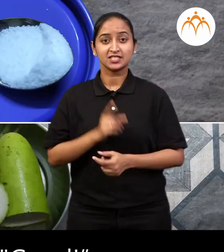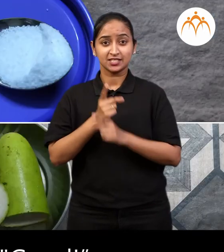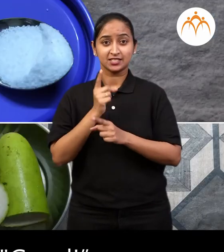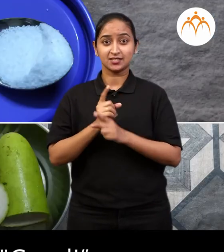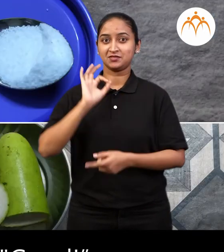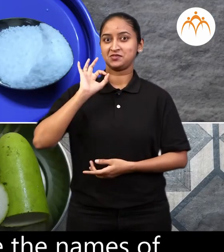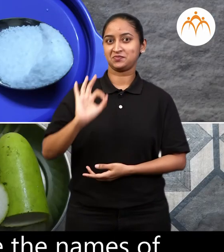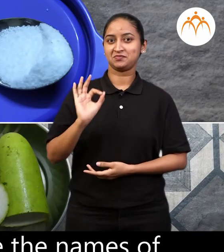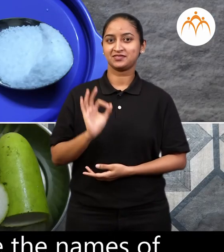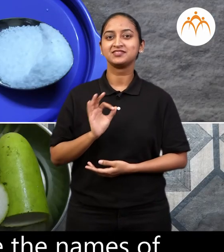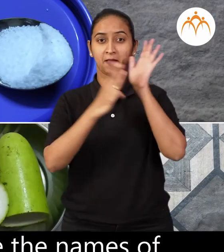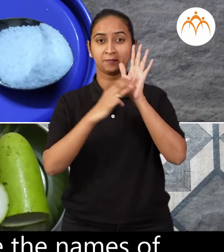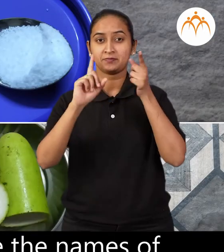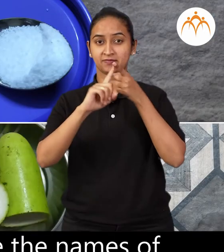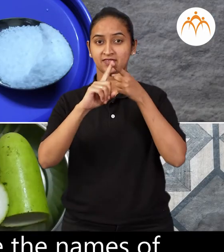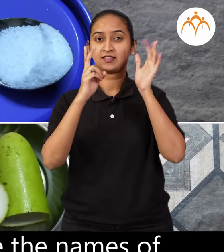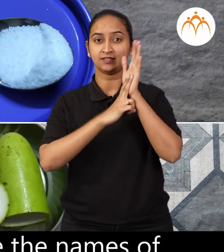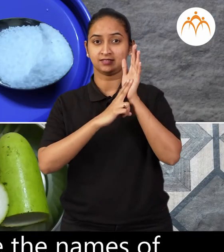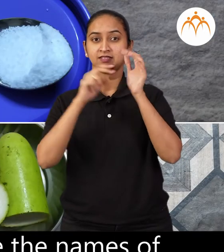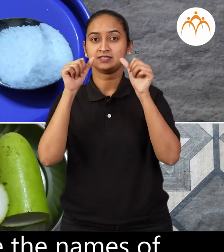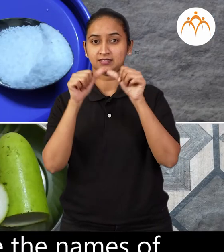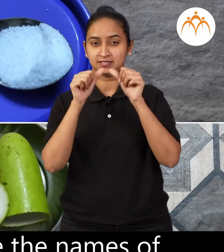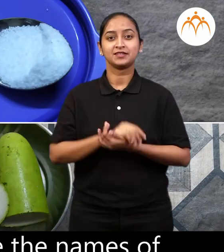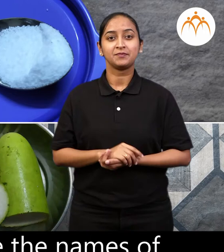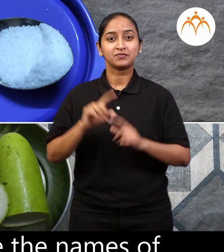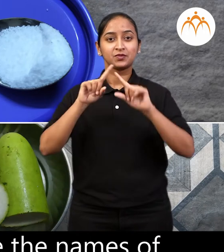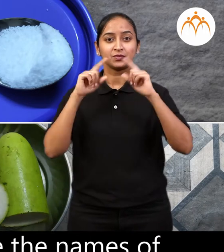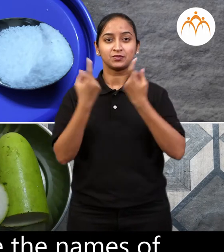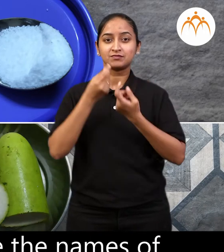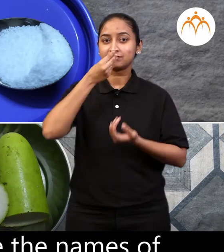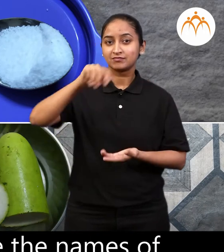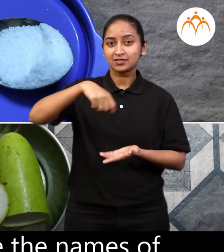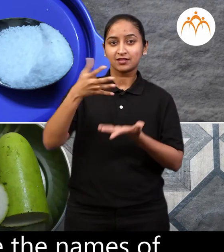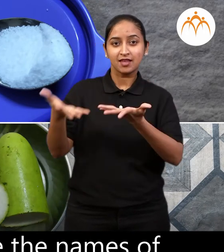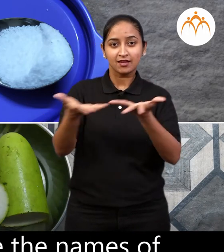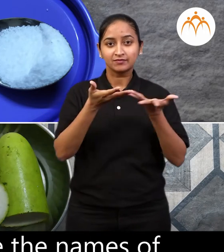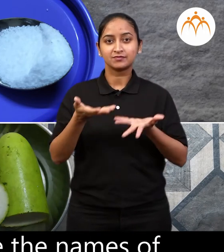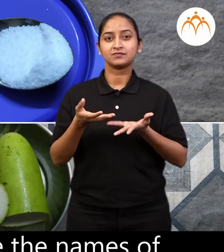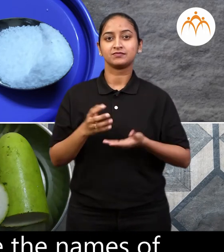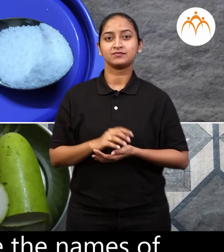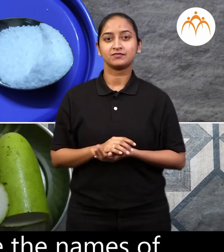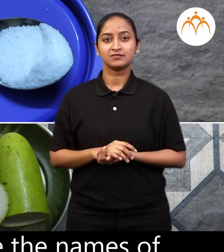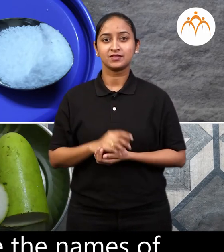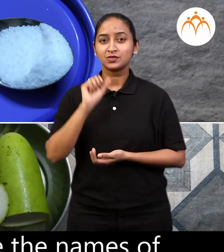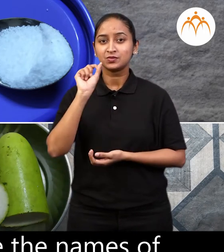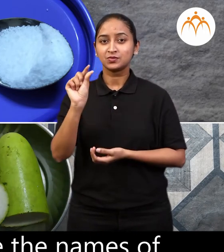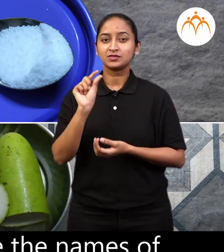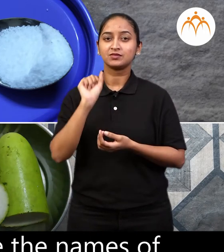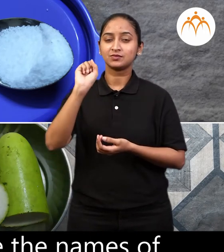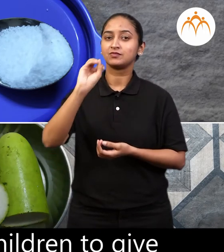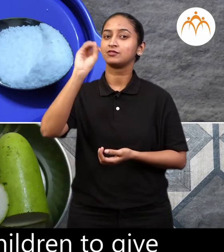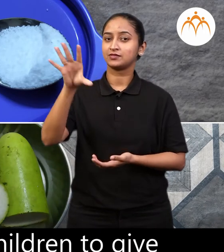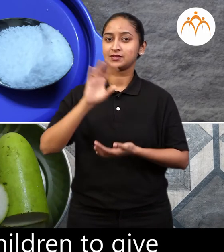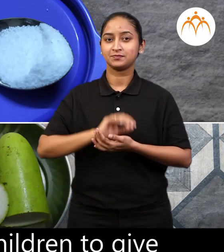Teacher said, good. Actually, Meena gave the names of the food items in the kitchen.